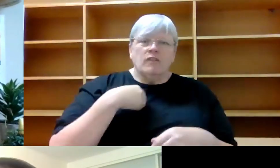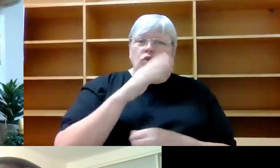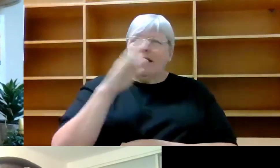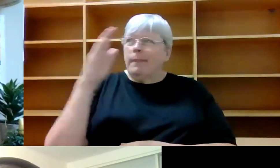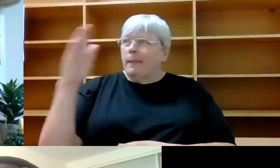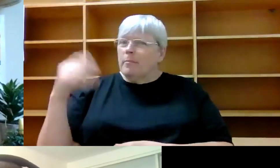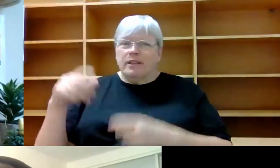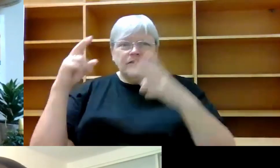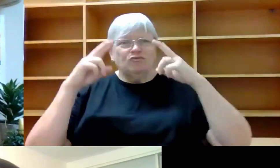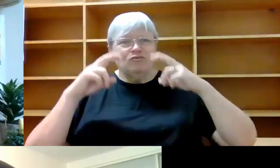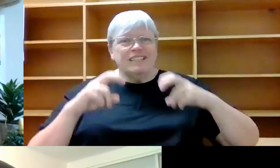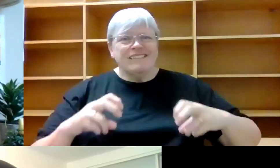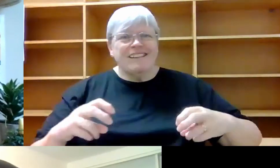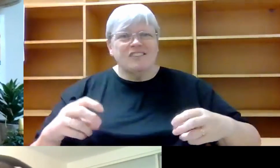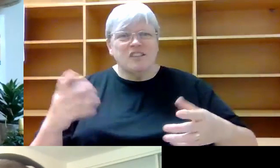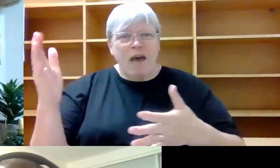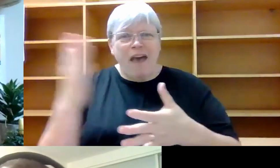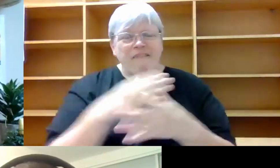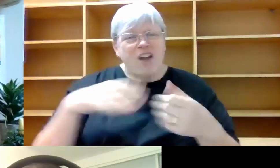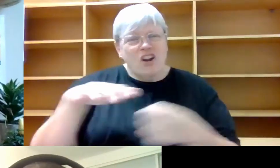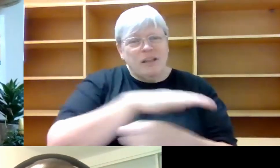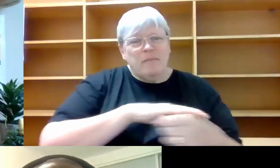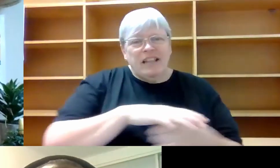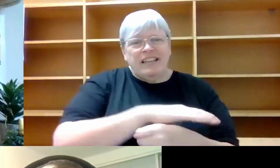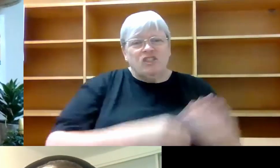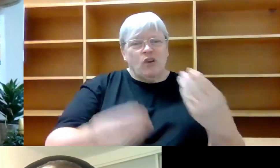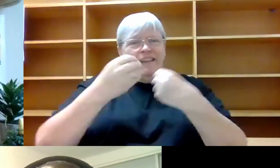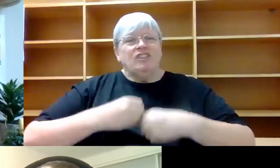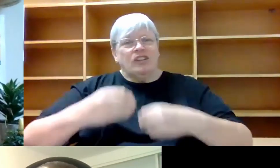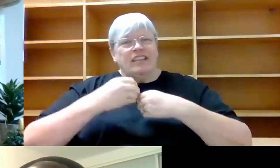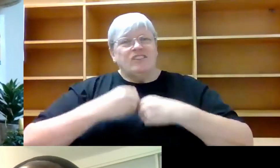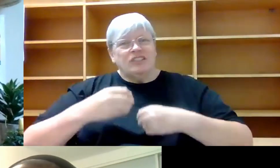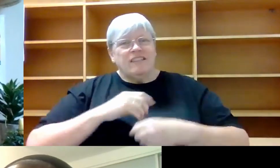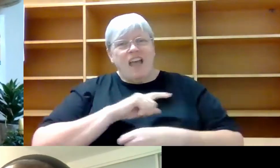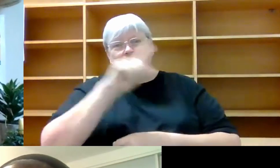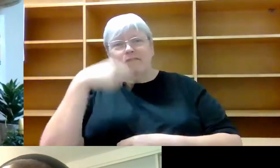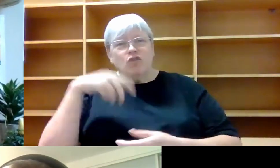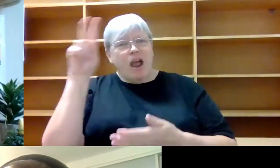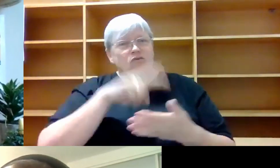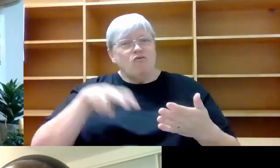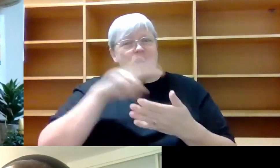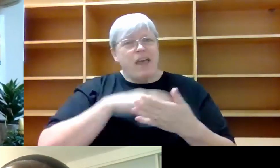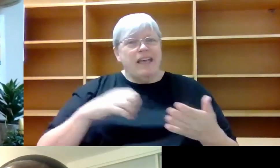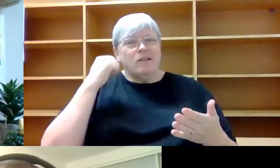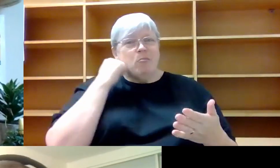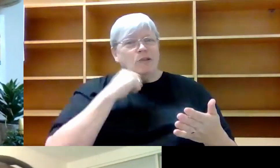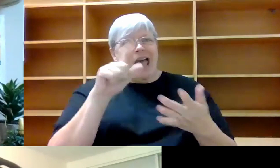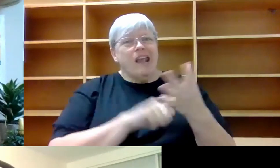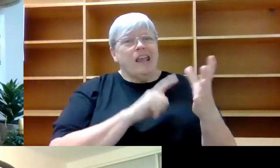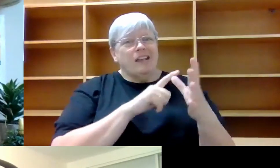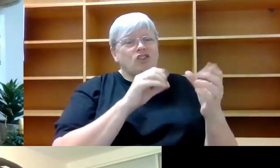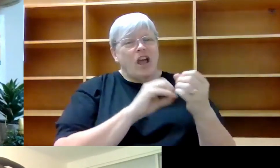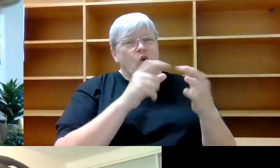it was my first place of education, if you like, apart from reading the Black Jacobins. So for me, reggae music for me was my